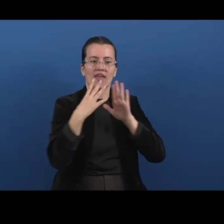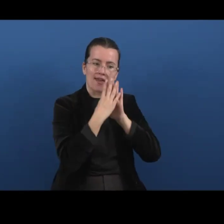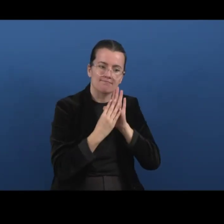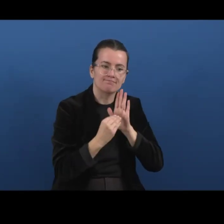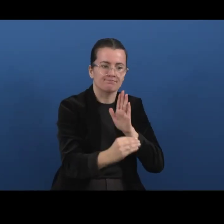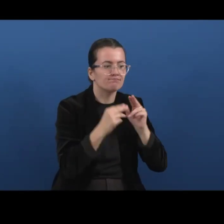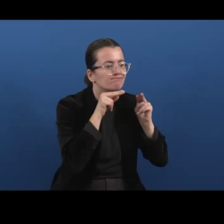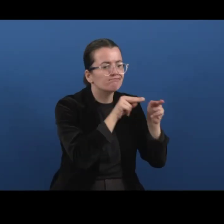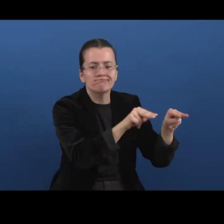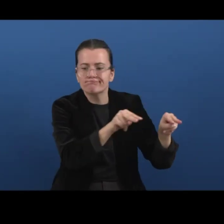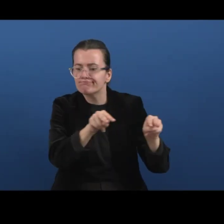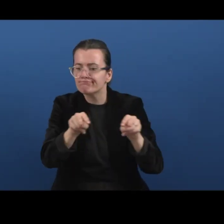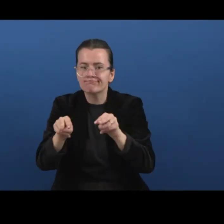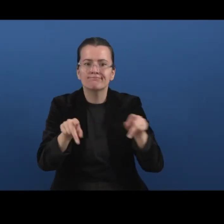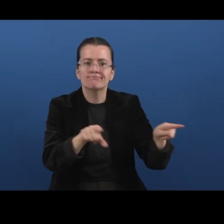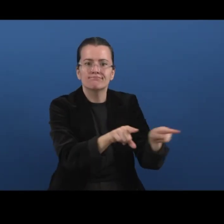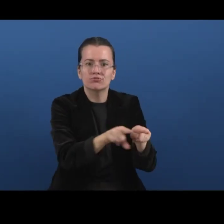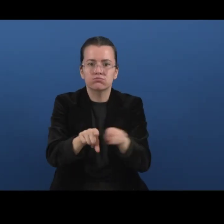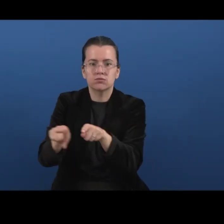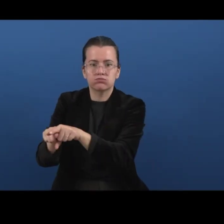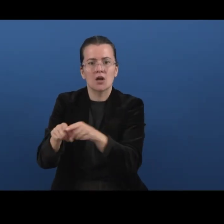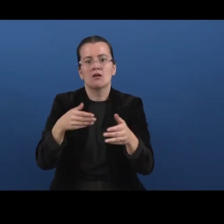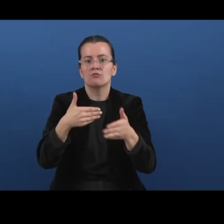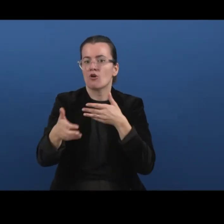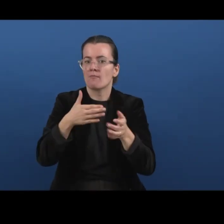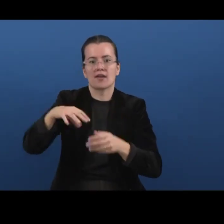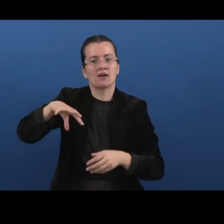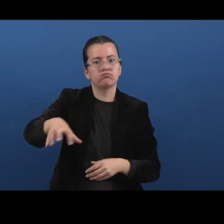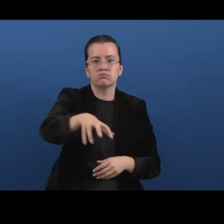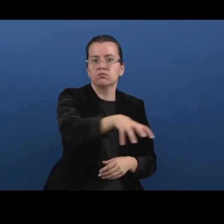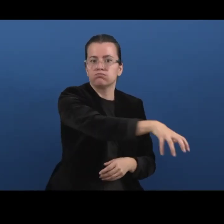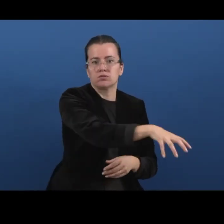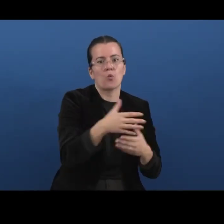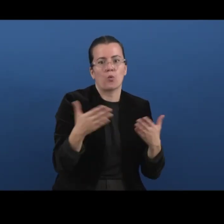policies equitably across regions. We invite